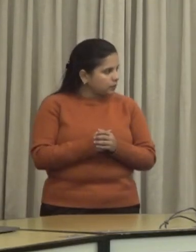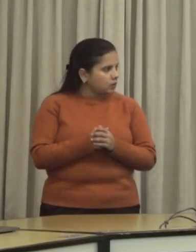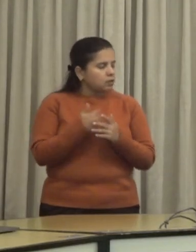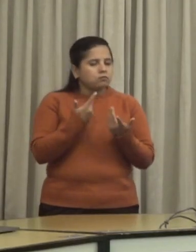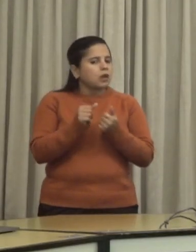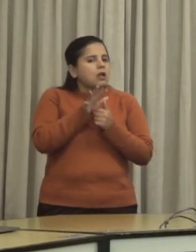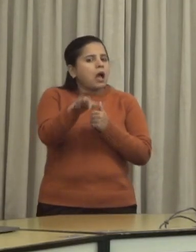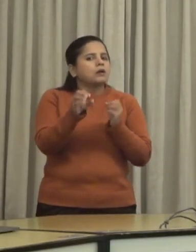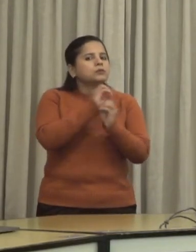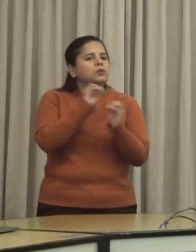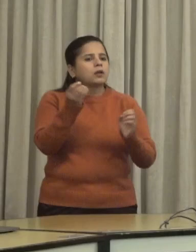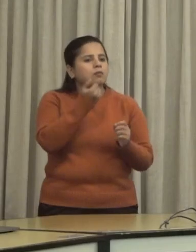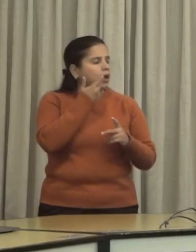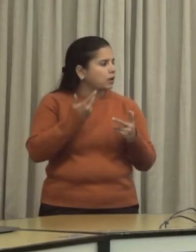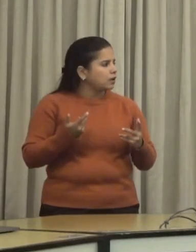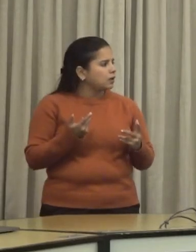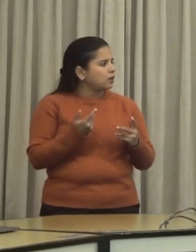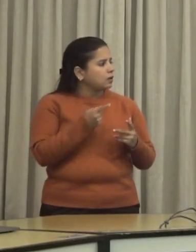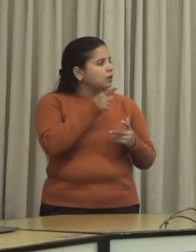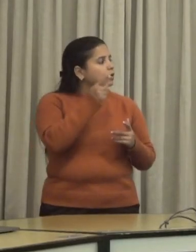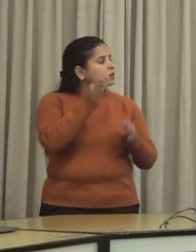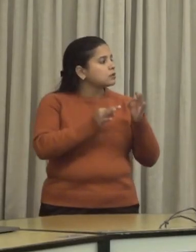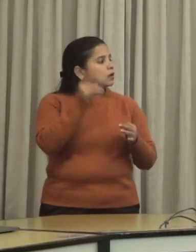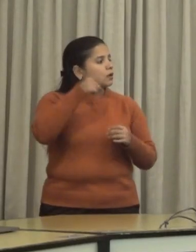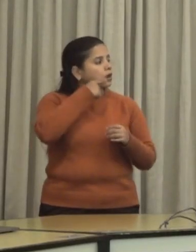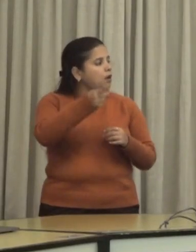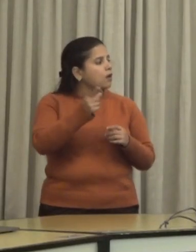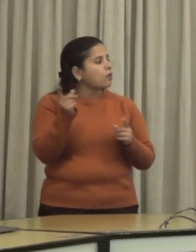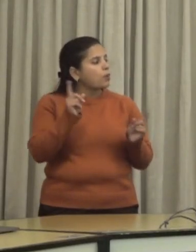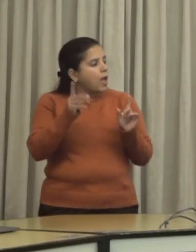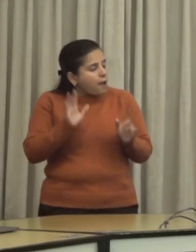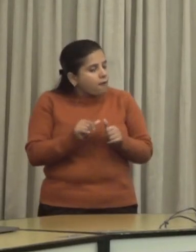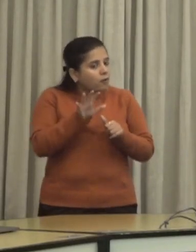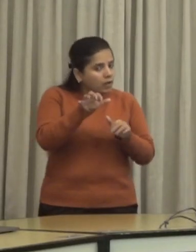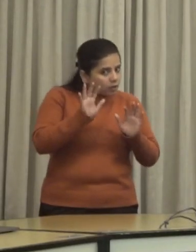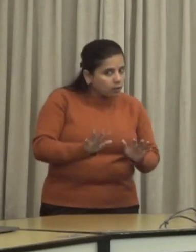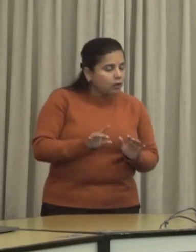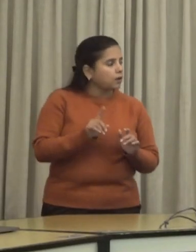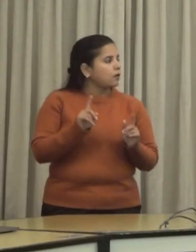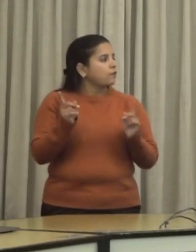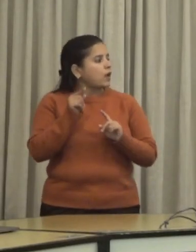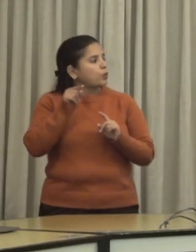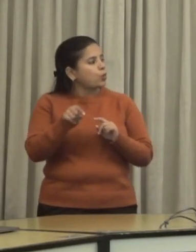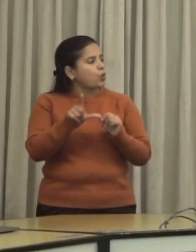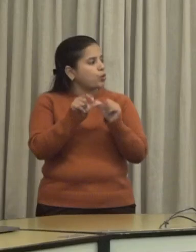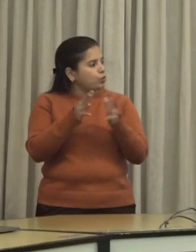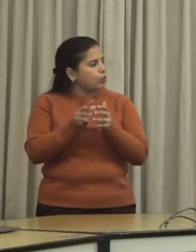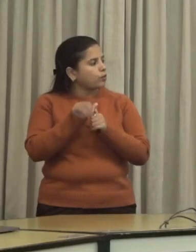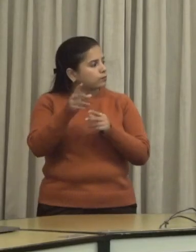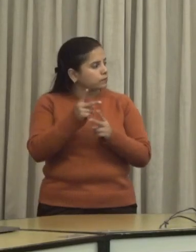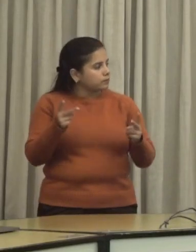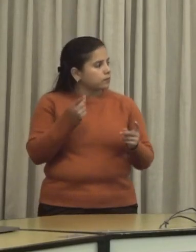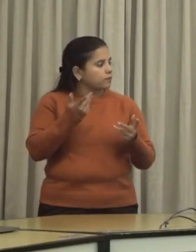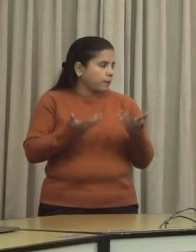having access to medicine. What the judgment is about, where you have access and where you have excess of it. Where there is